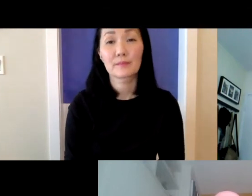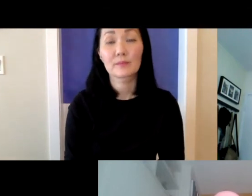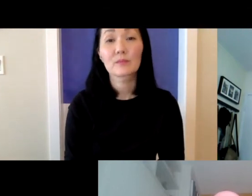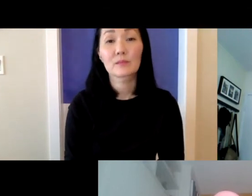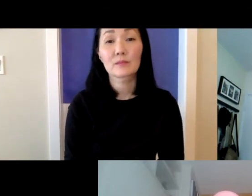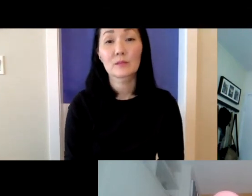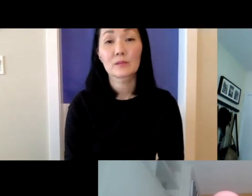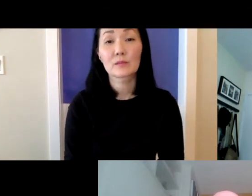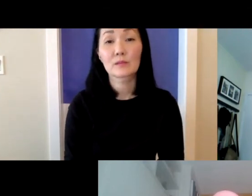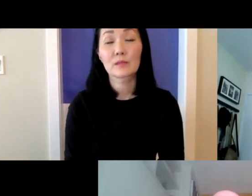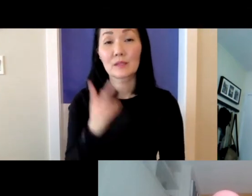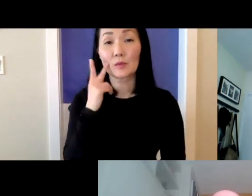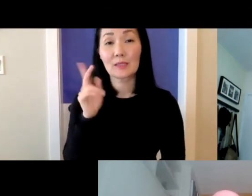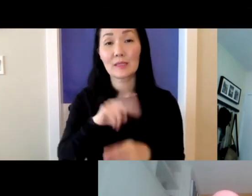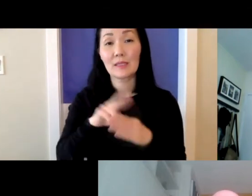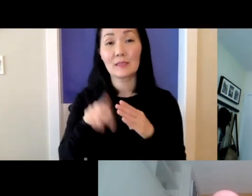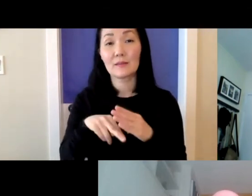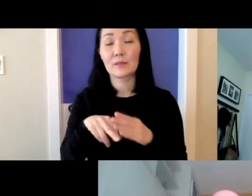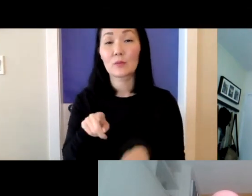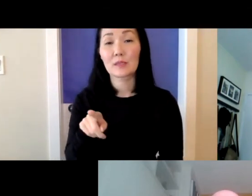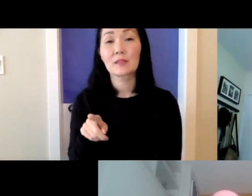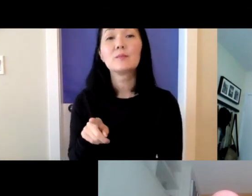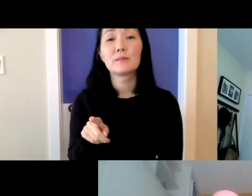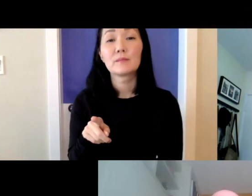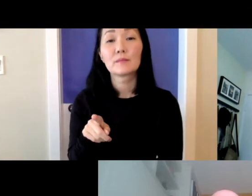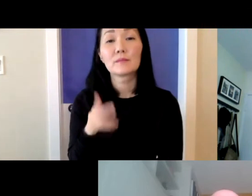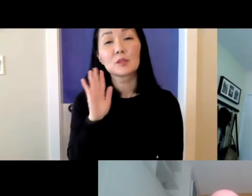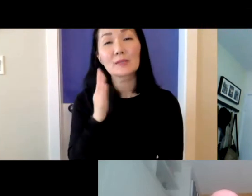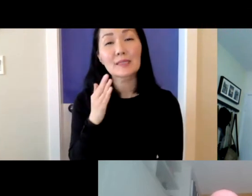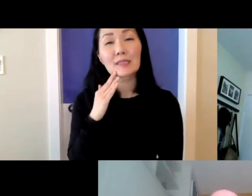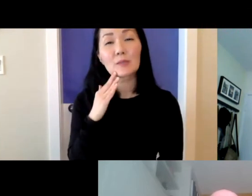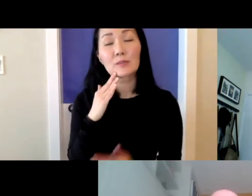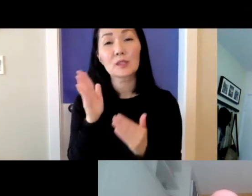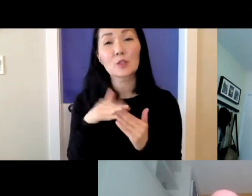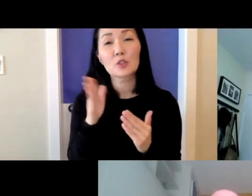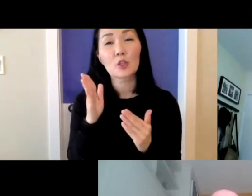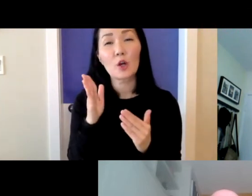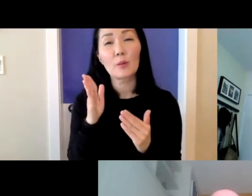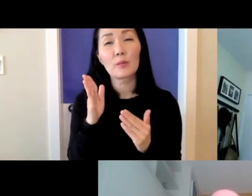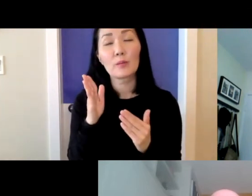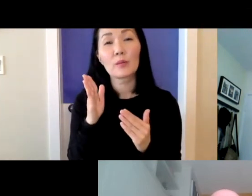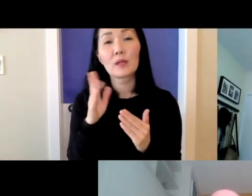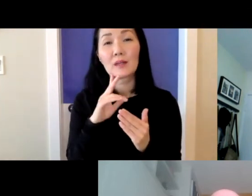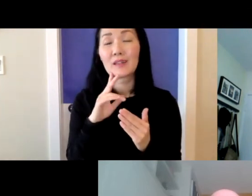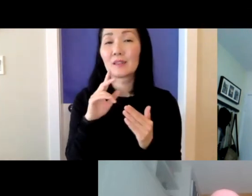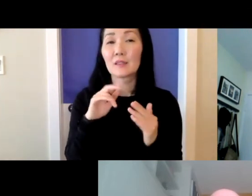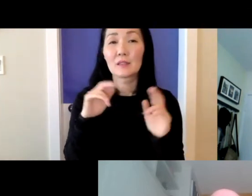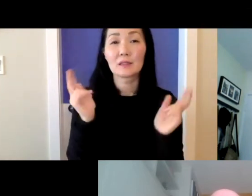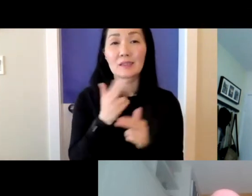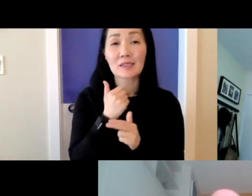Okay, let's see what we have here. So it looks like the top one is loss of small business and